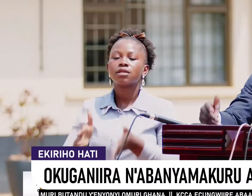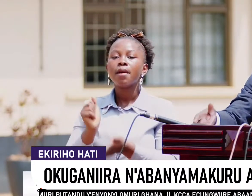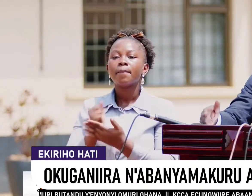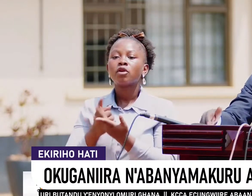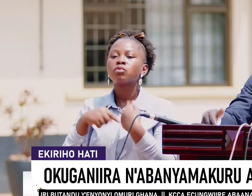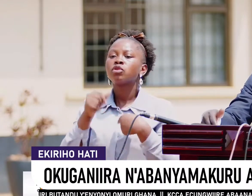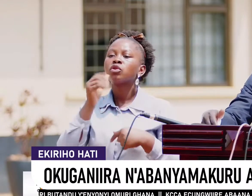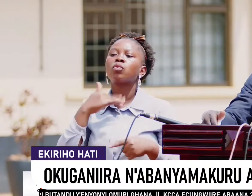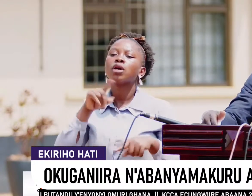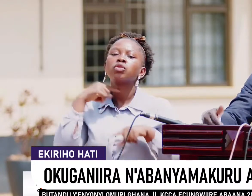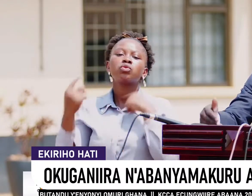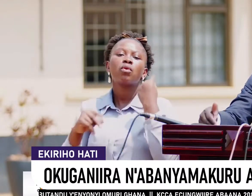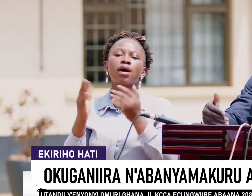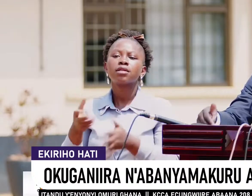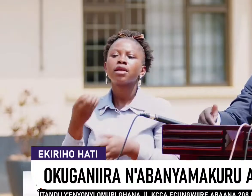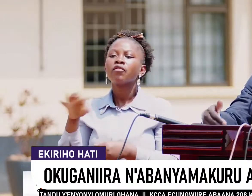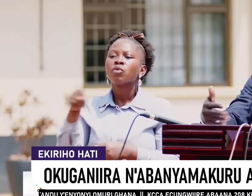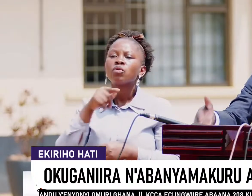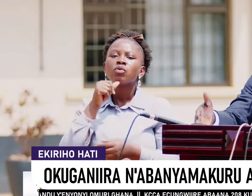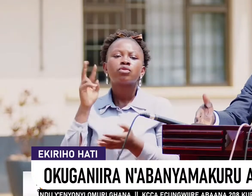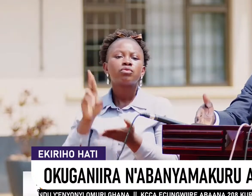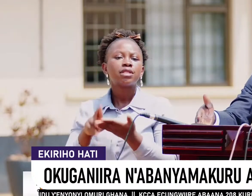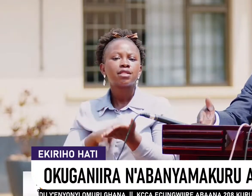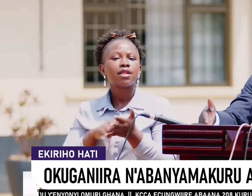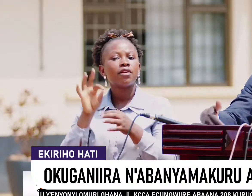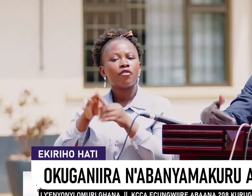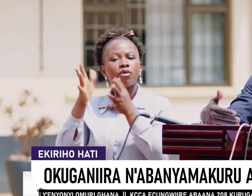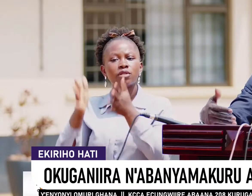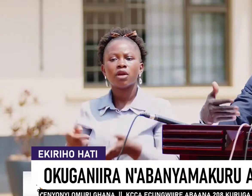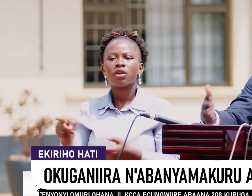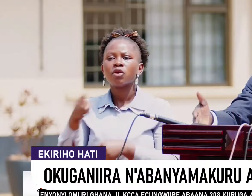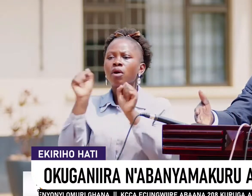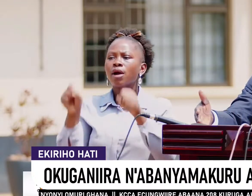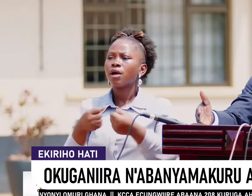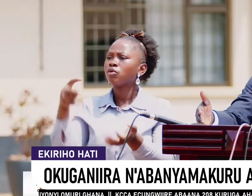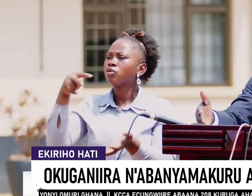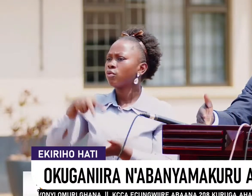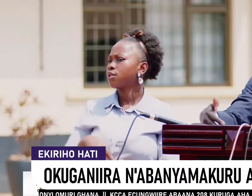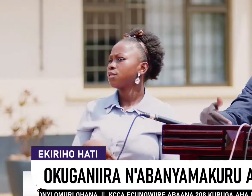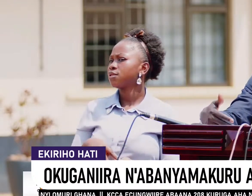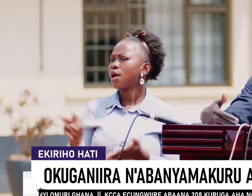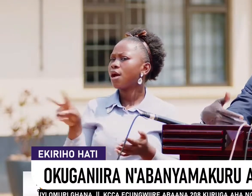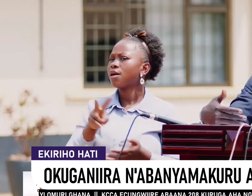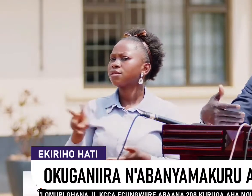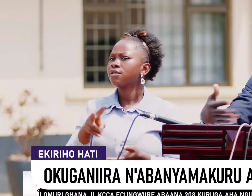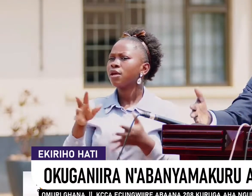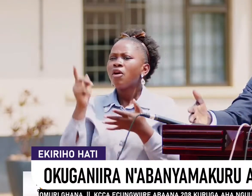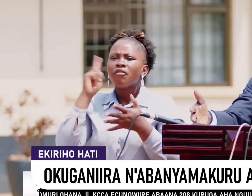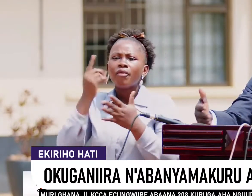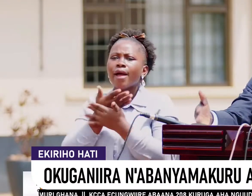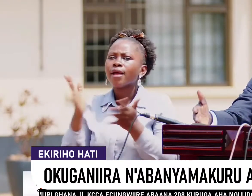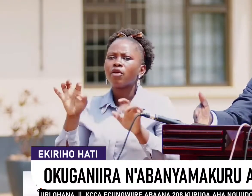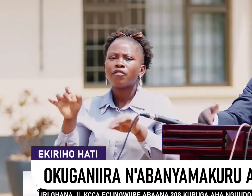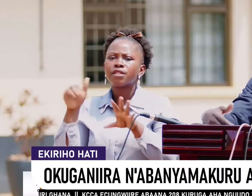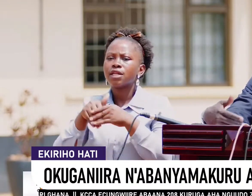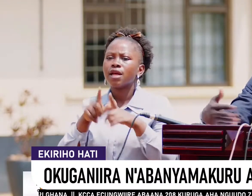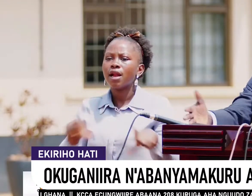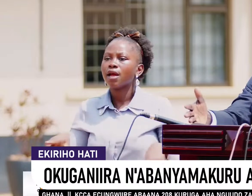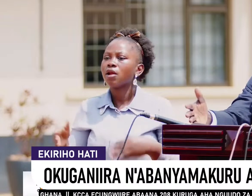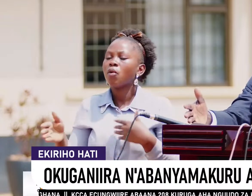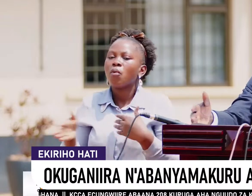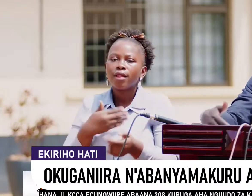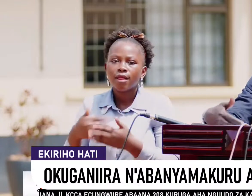don't want jokers. If you are not a registered voter, you cannot contest as for any office in the land, either